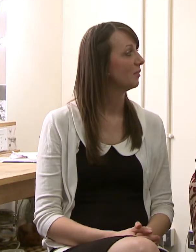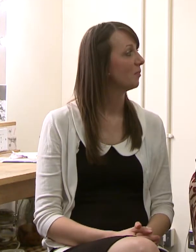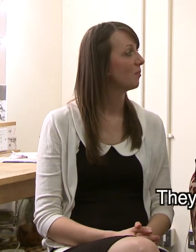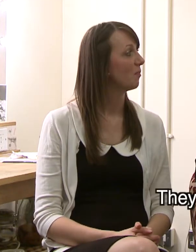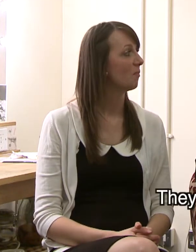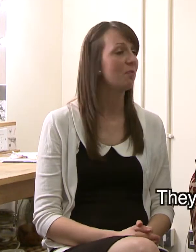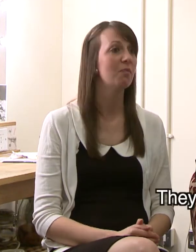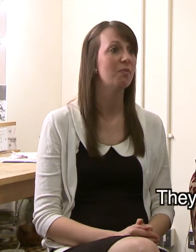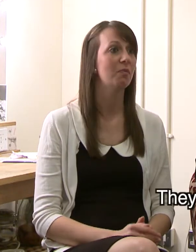they were role models because,